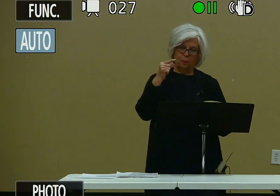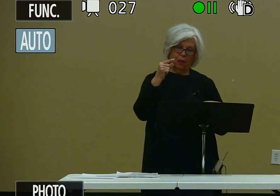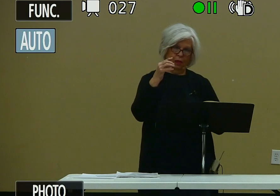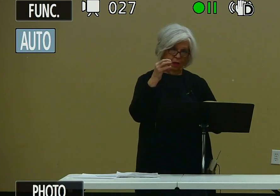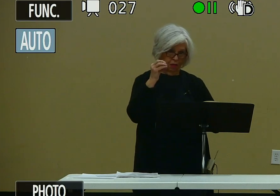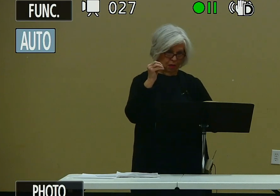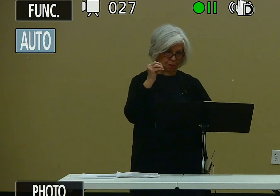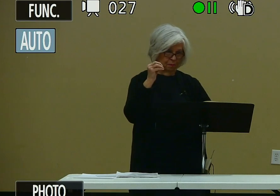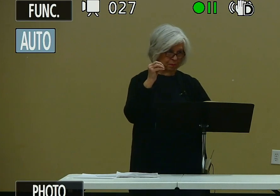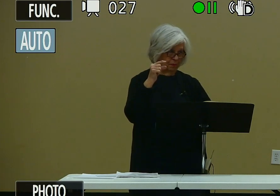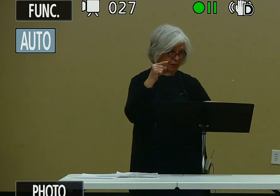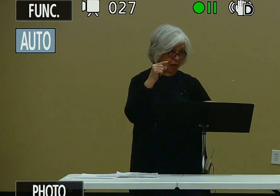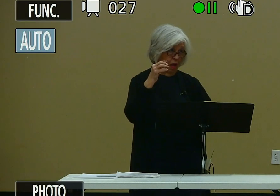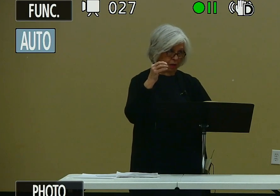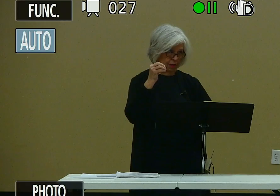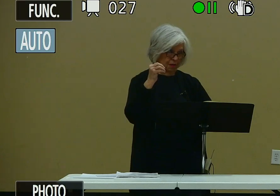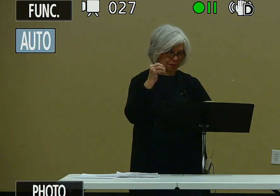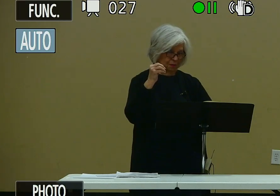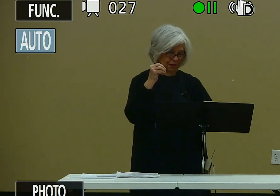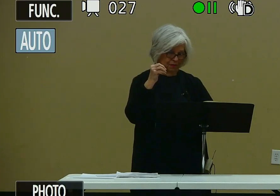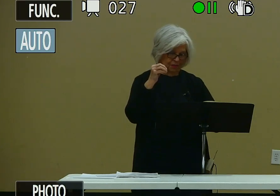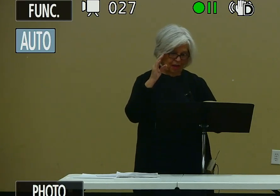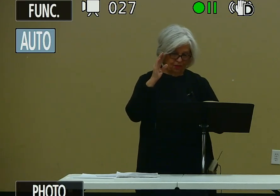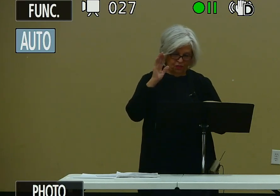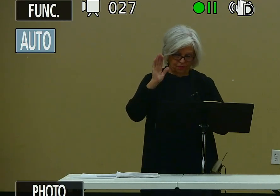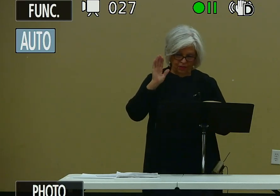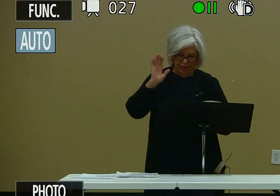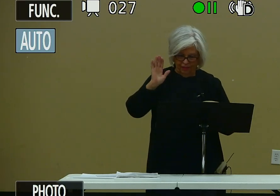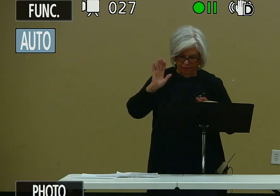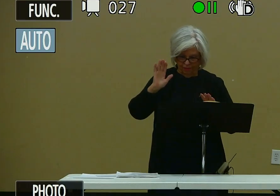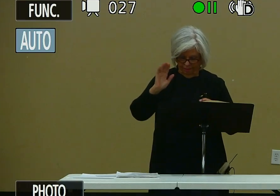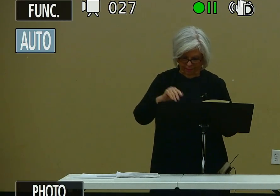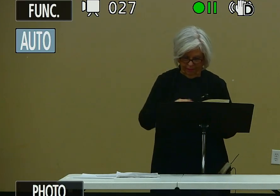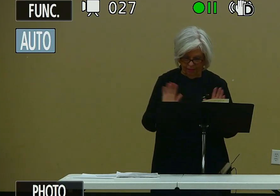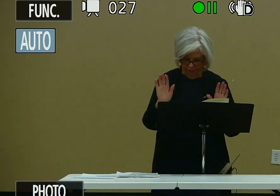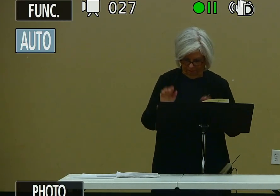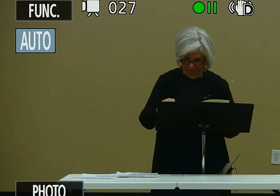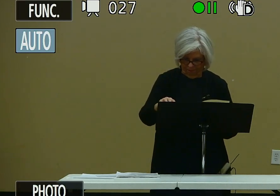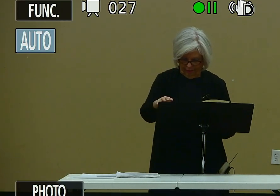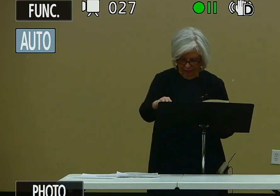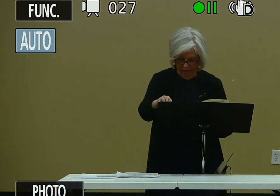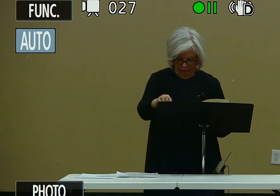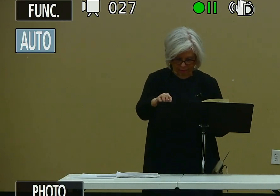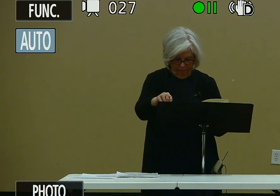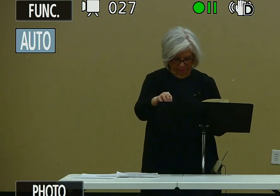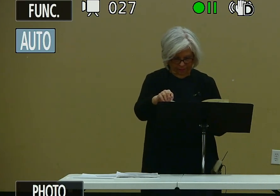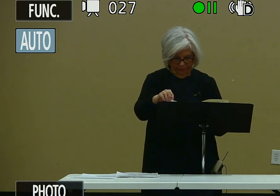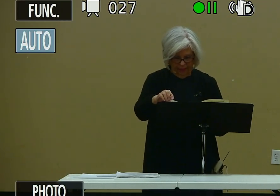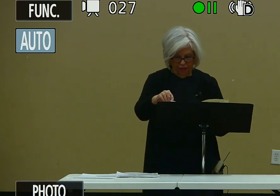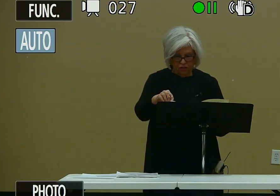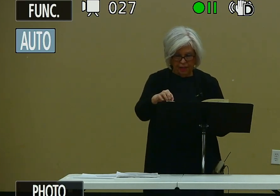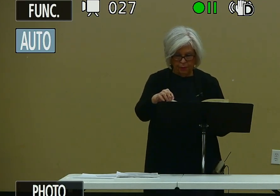it, go, go. Instead, I just feel like it's, I don't know. I'll just keep going.